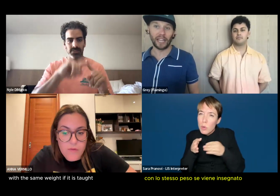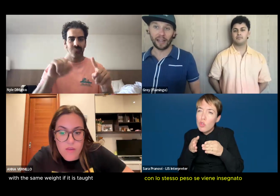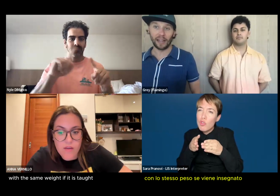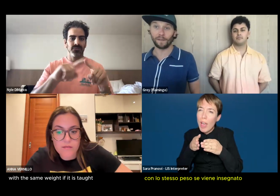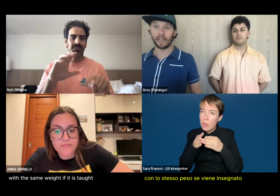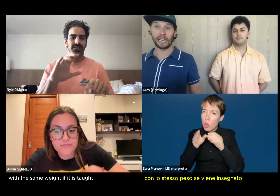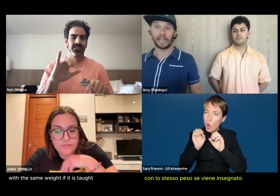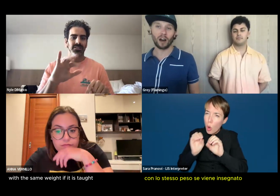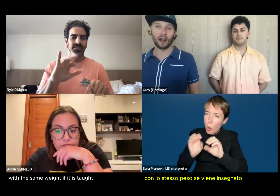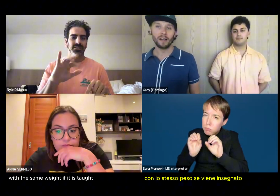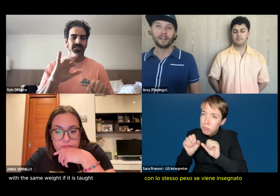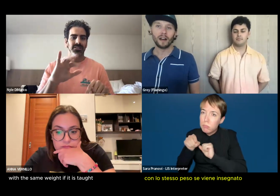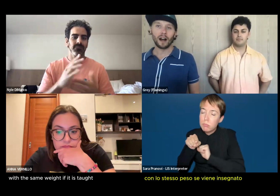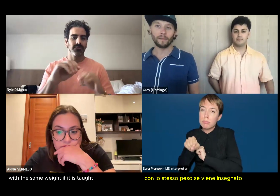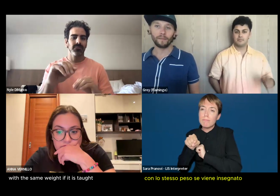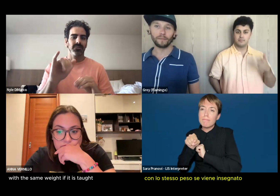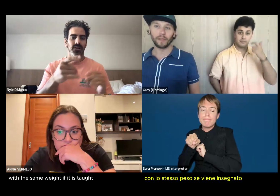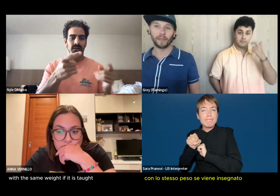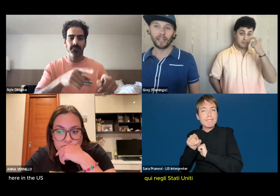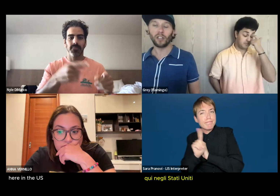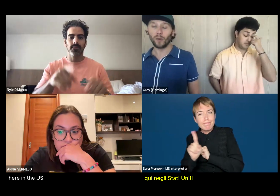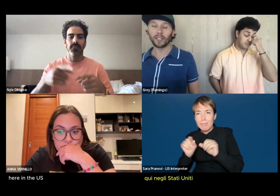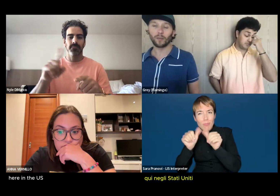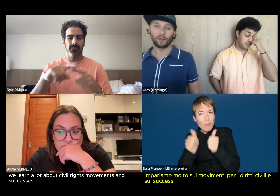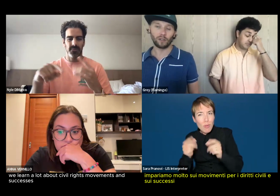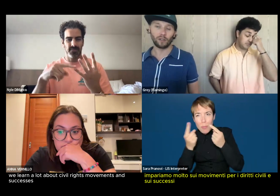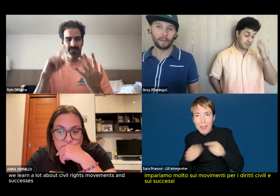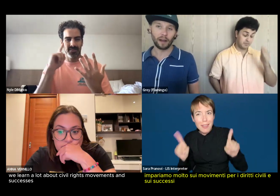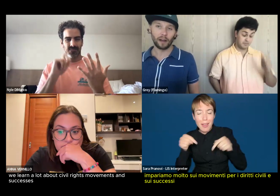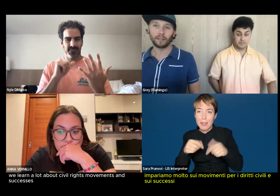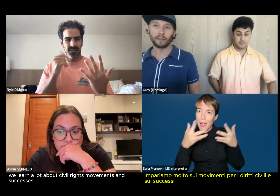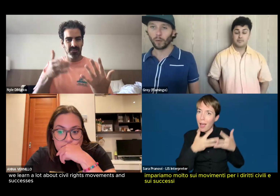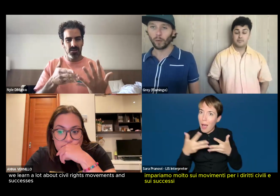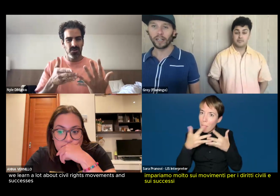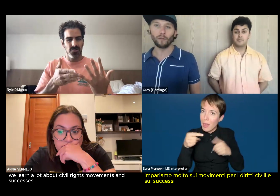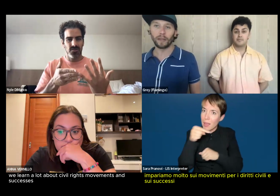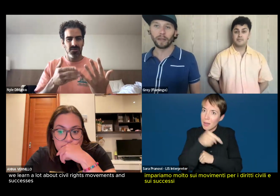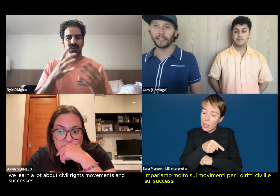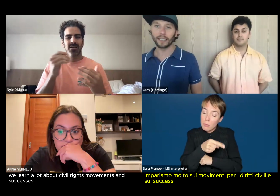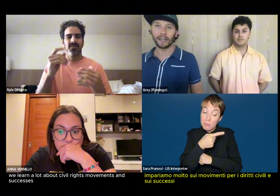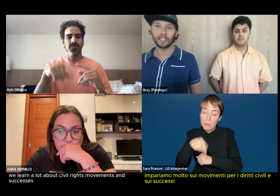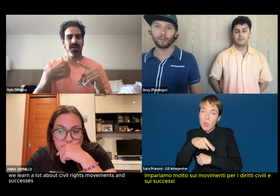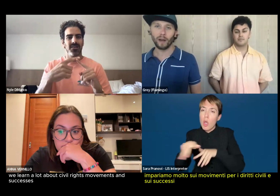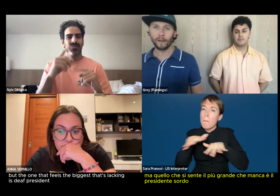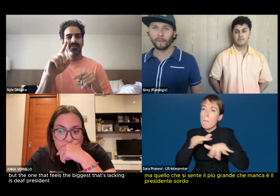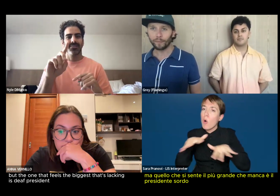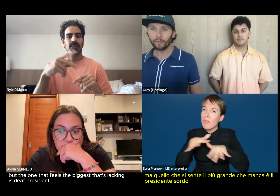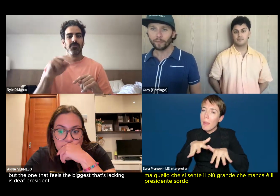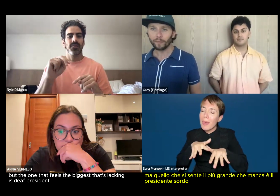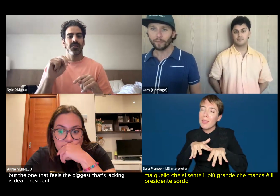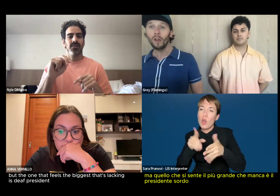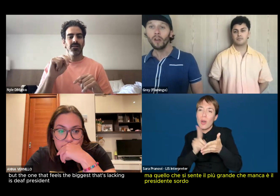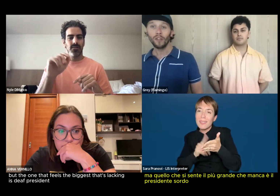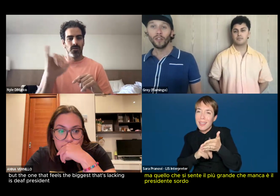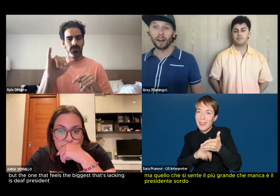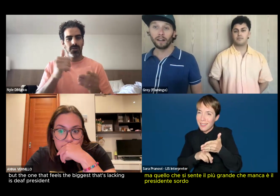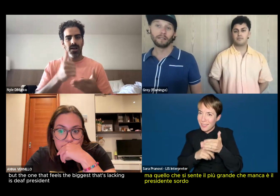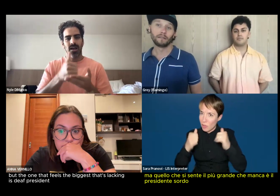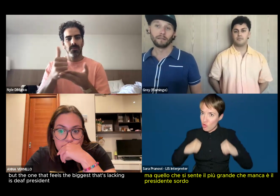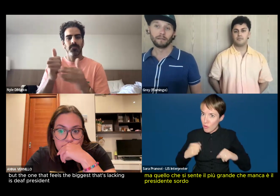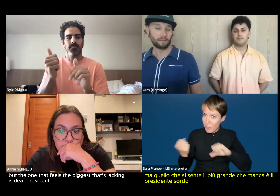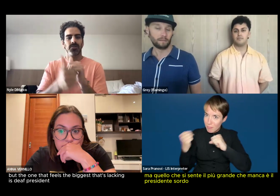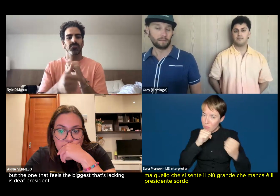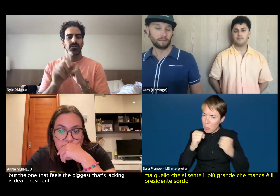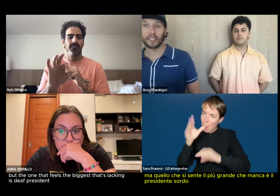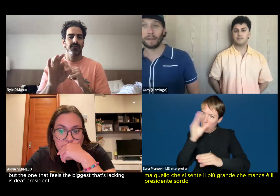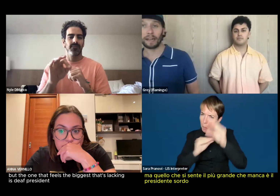weight if it is taught. Here in the US, we learn a lot about civil rights movements and successes, but the